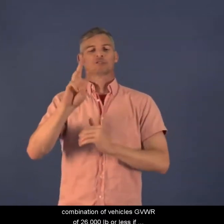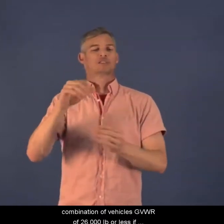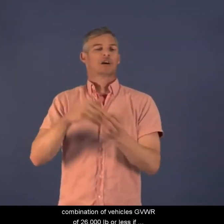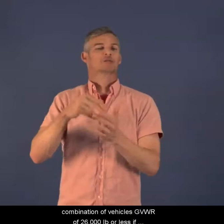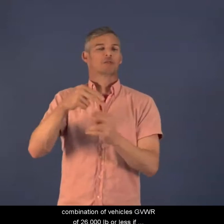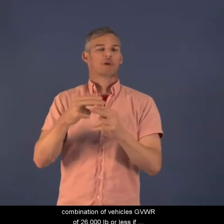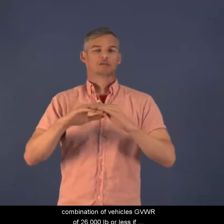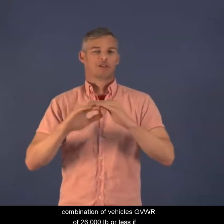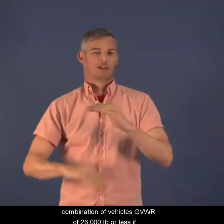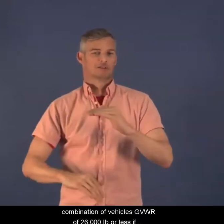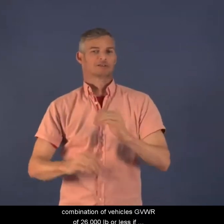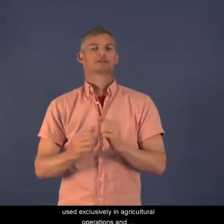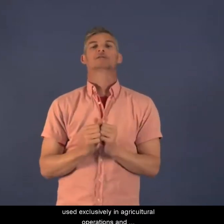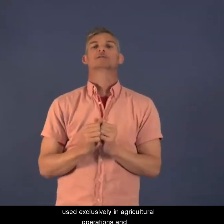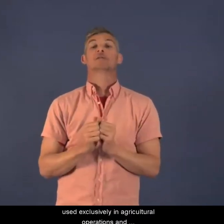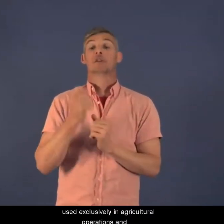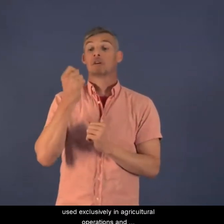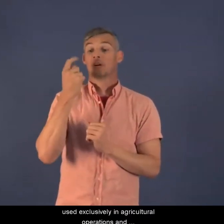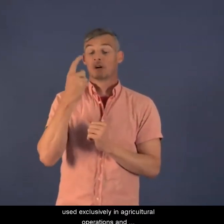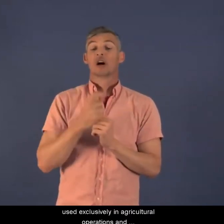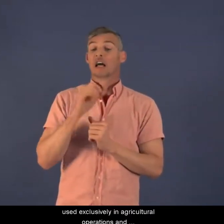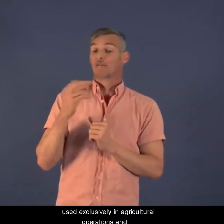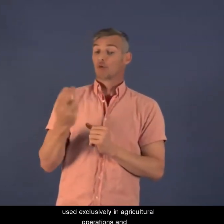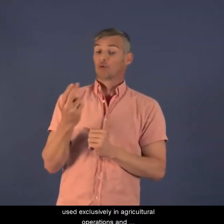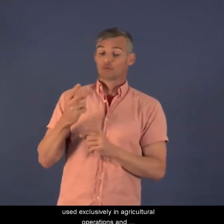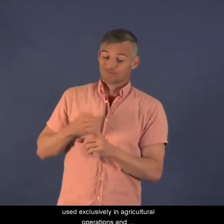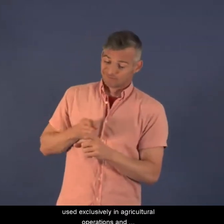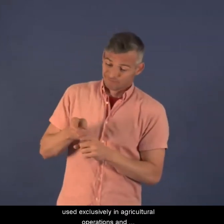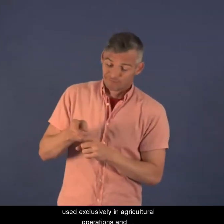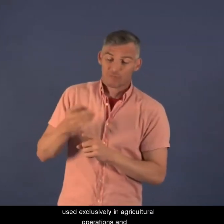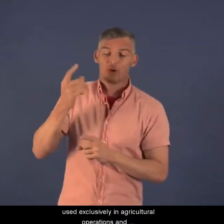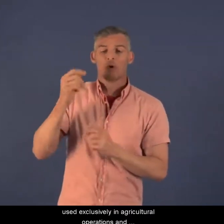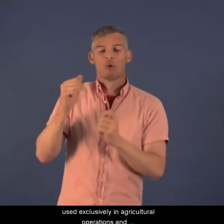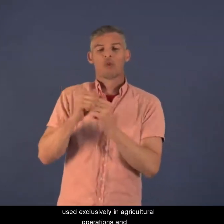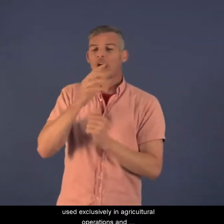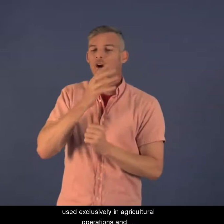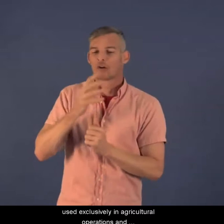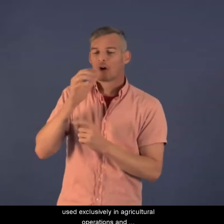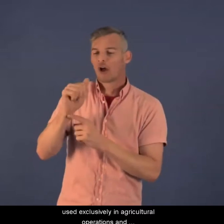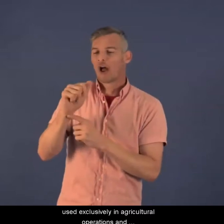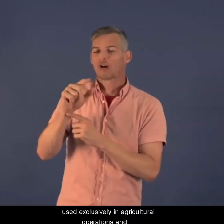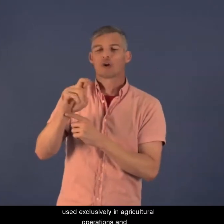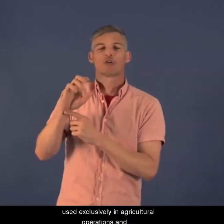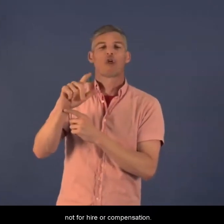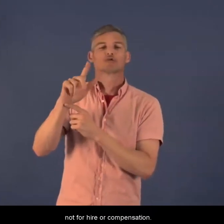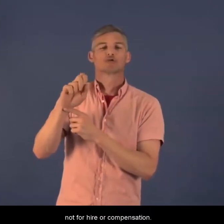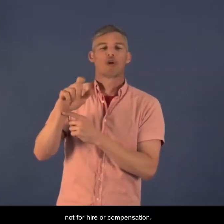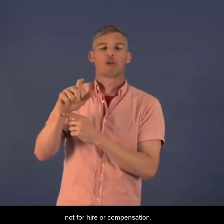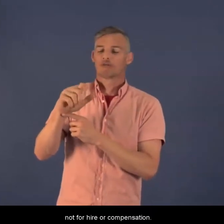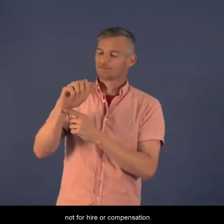of 26,000 pounds or less if used exclusively in agricultural operations and not for